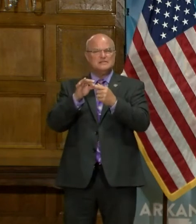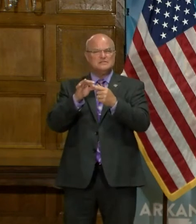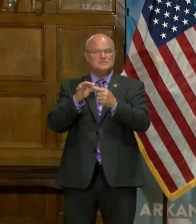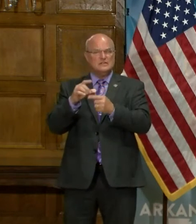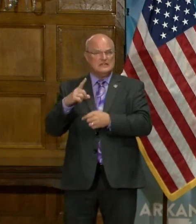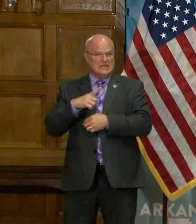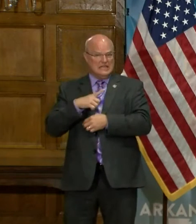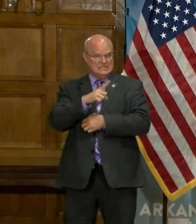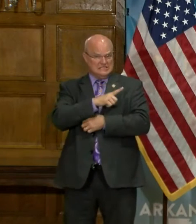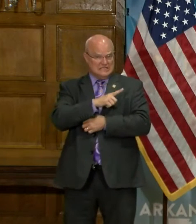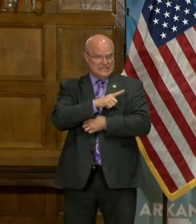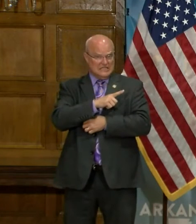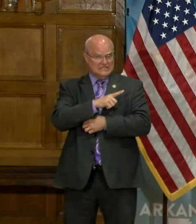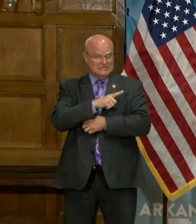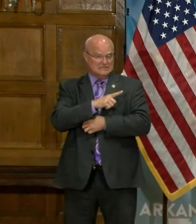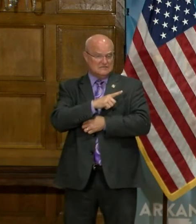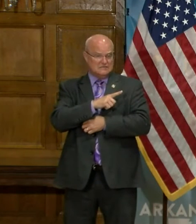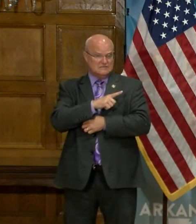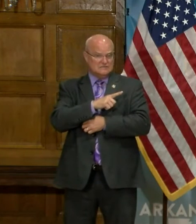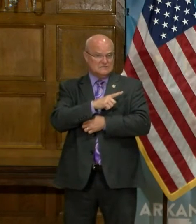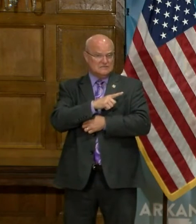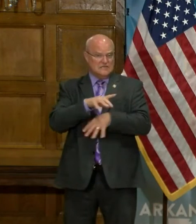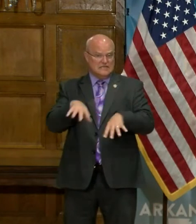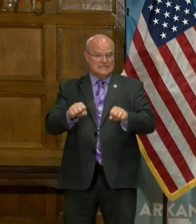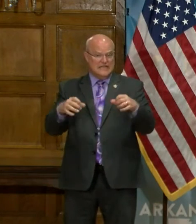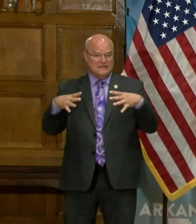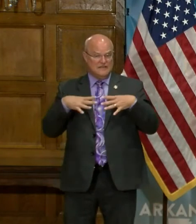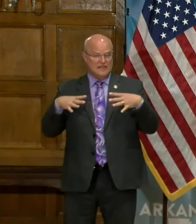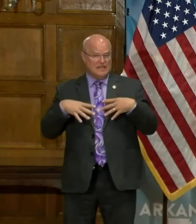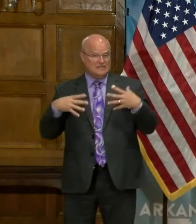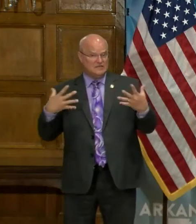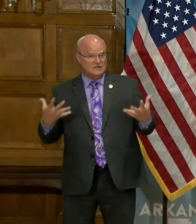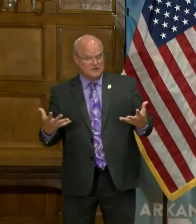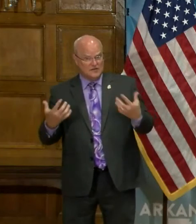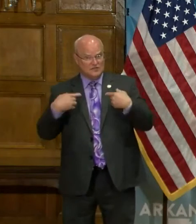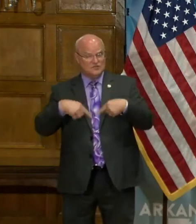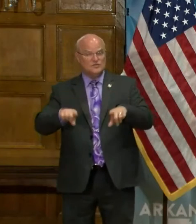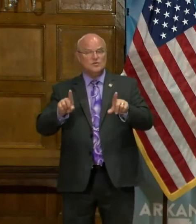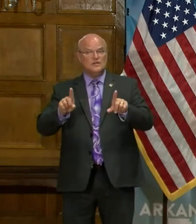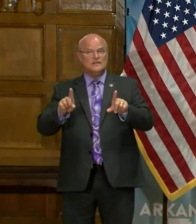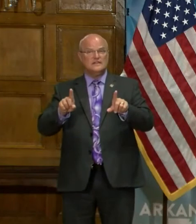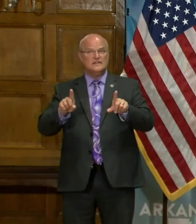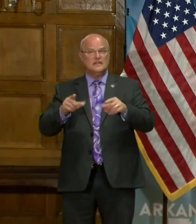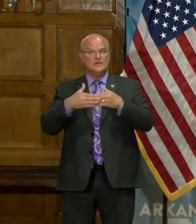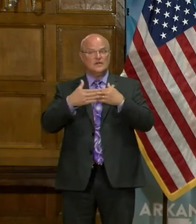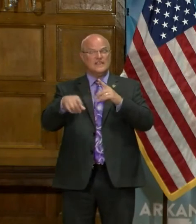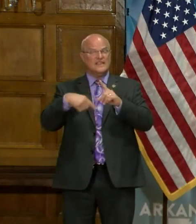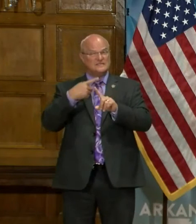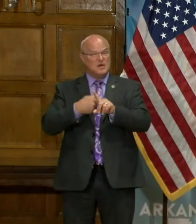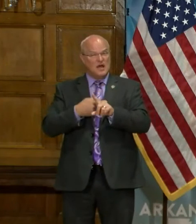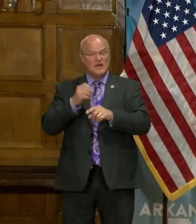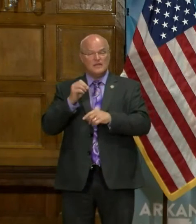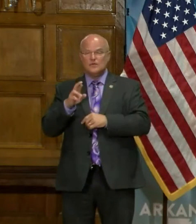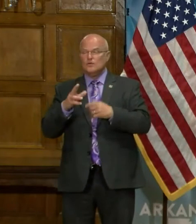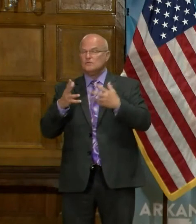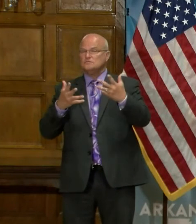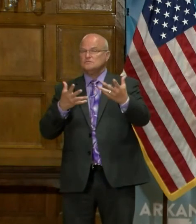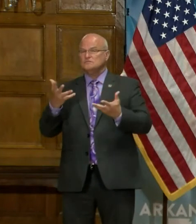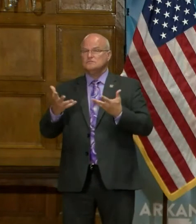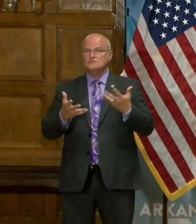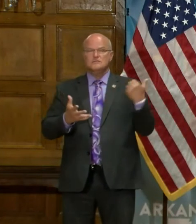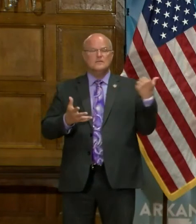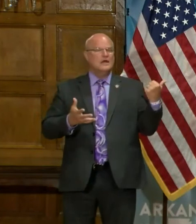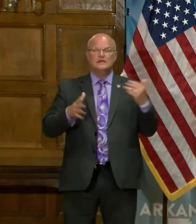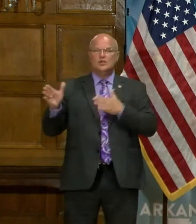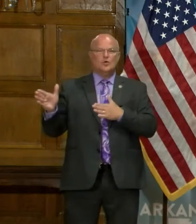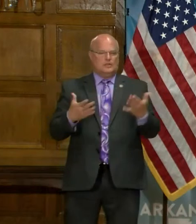Should legislators feel free to take a vacation anytime during the rest of this month, or?